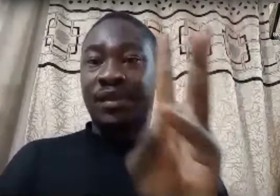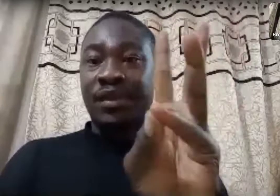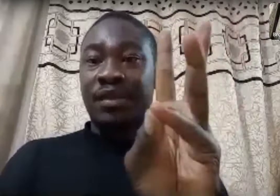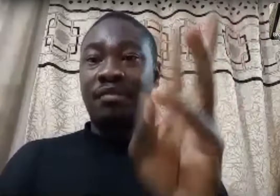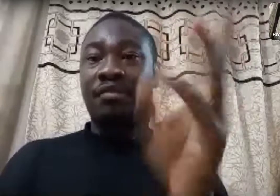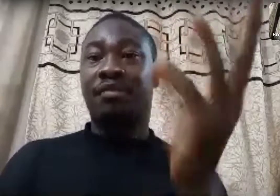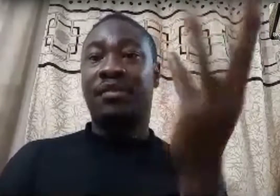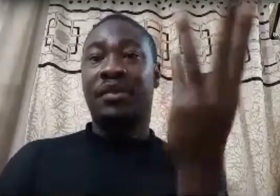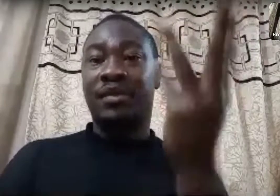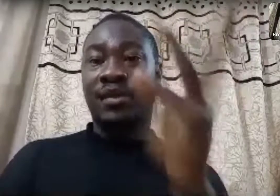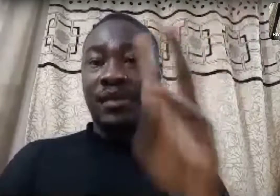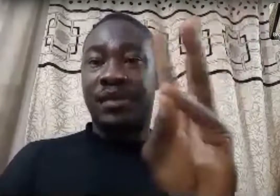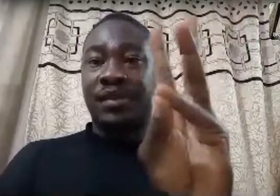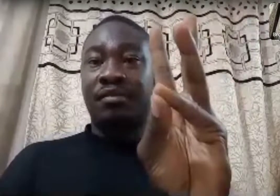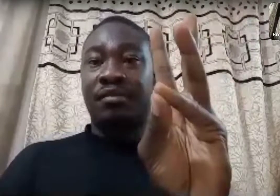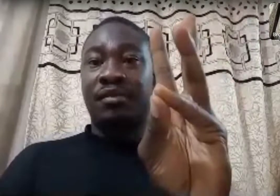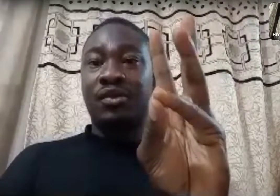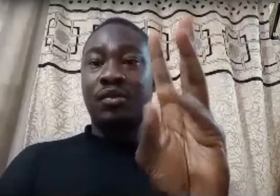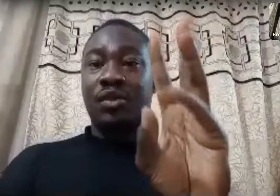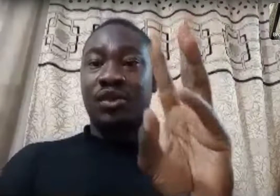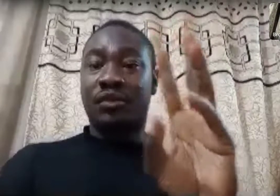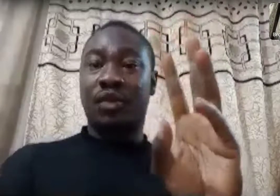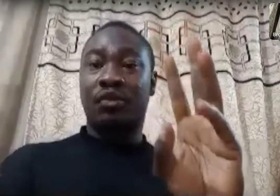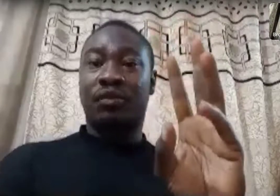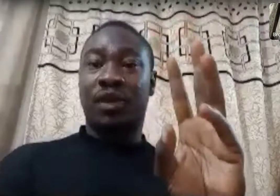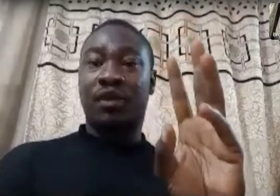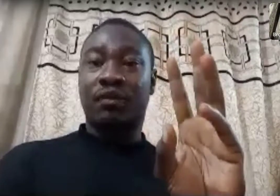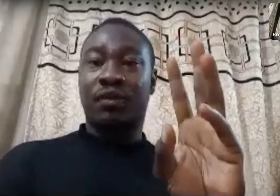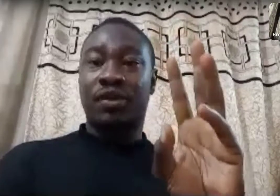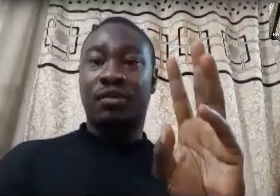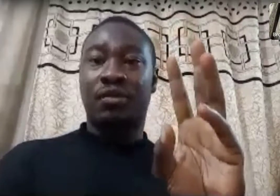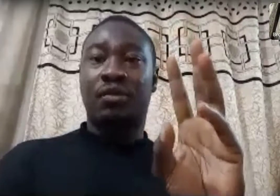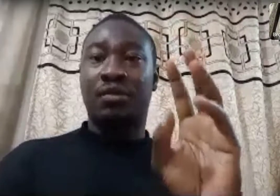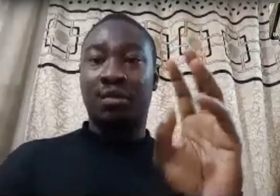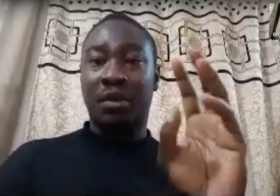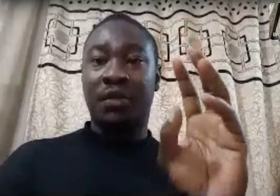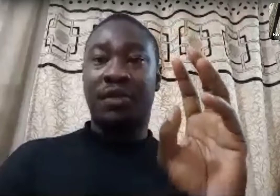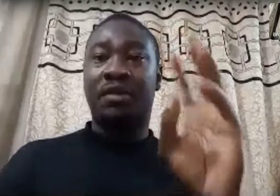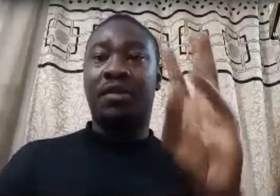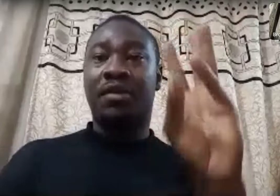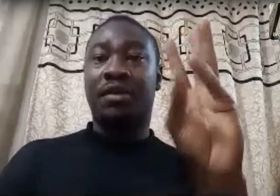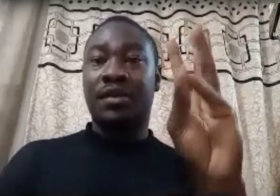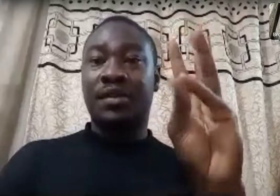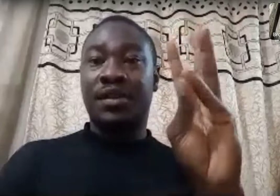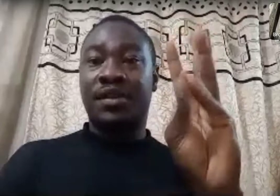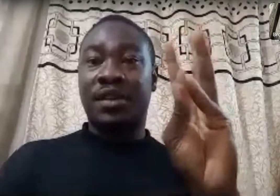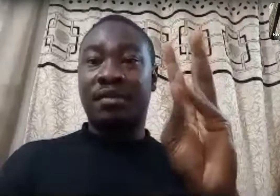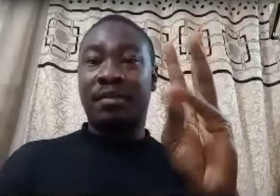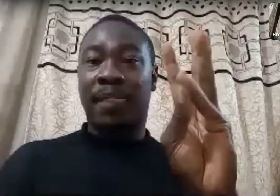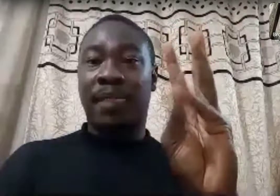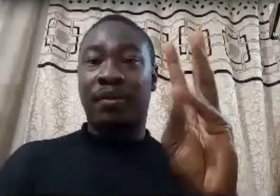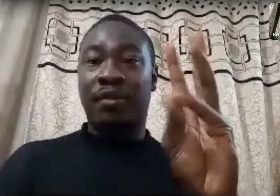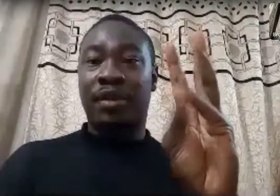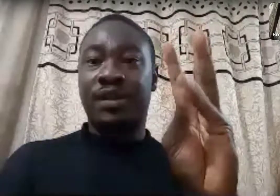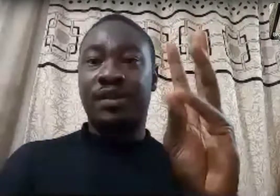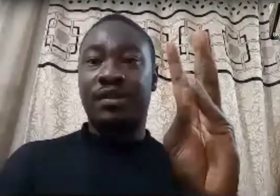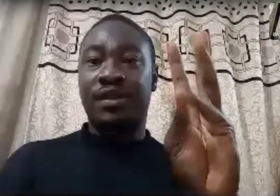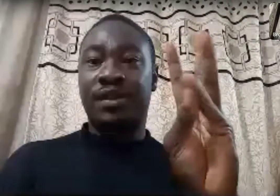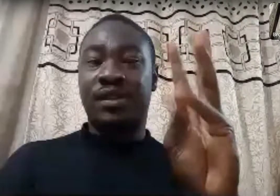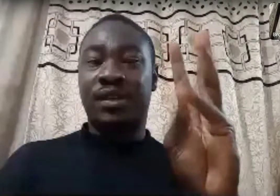16. So whichever one you find comfortable, it's fine. 16, rub it, 16,